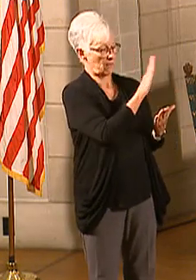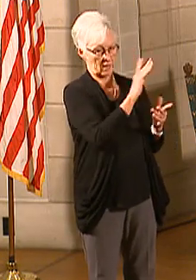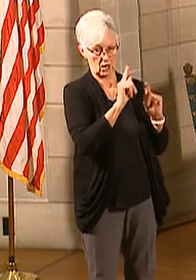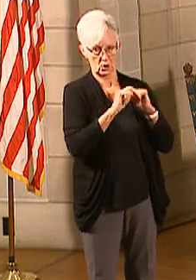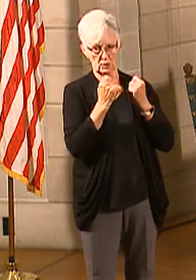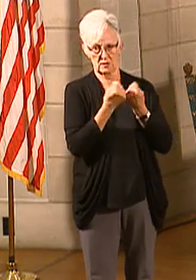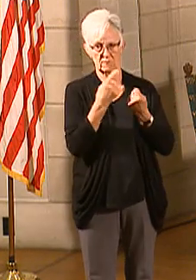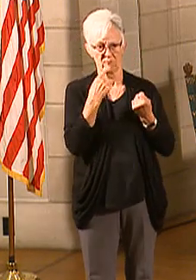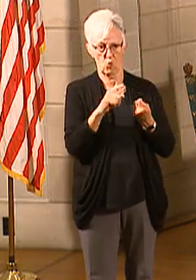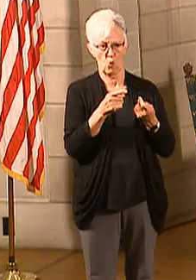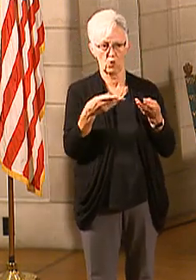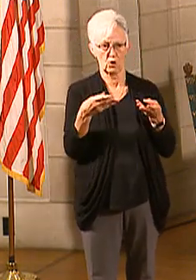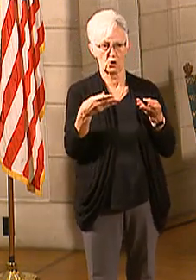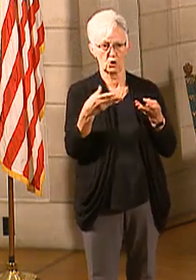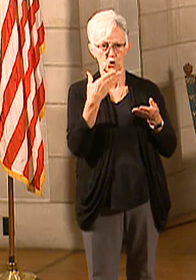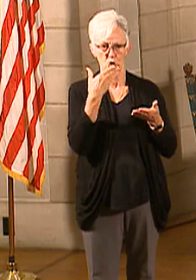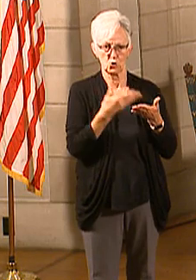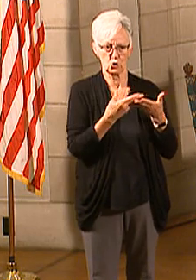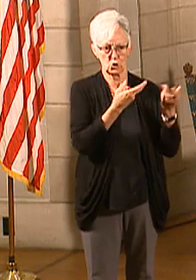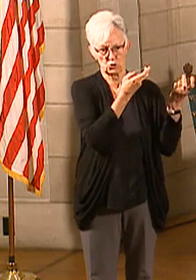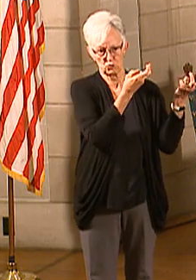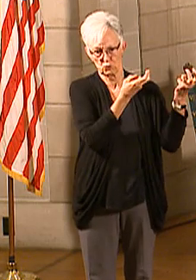reasons why I think we kept so many folks.